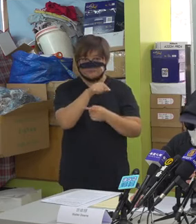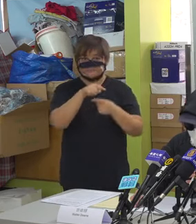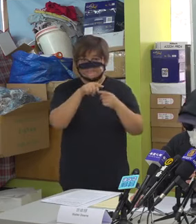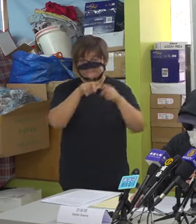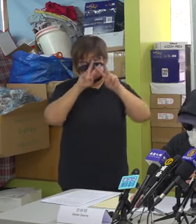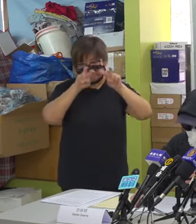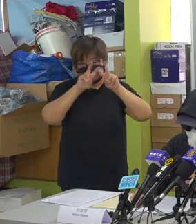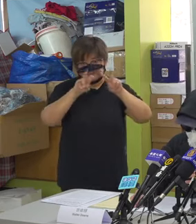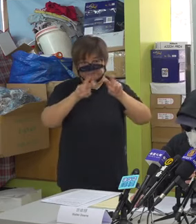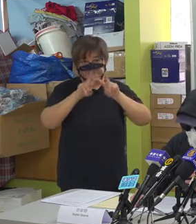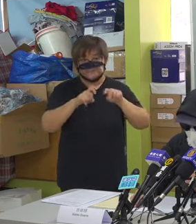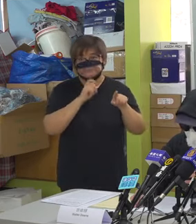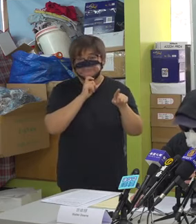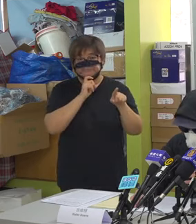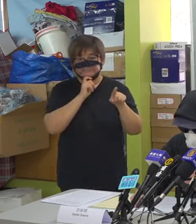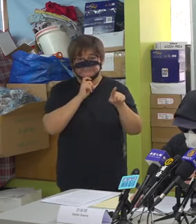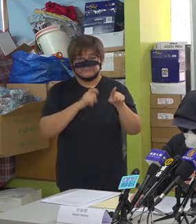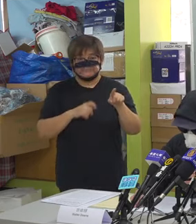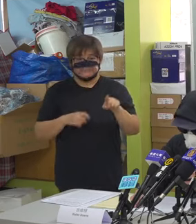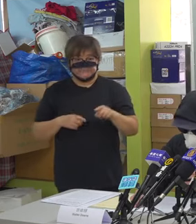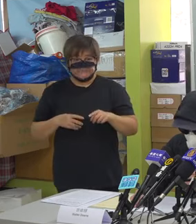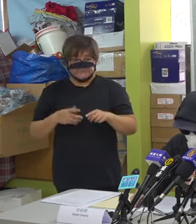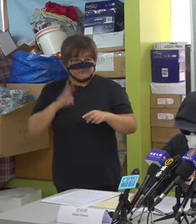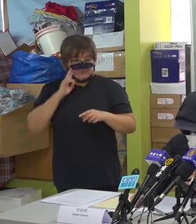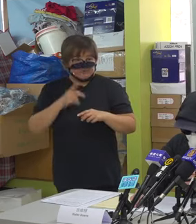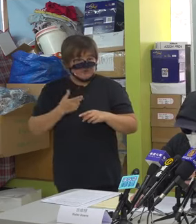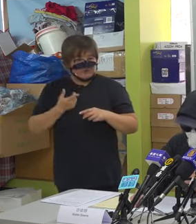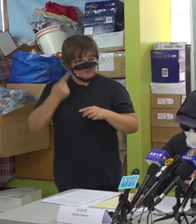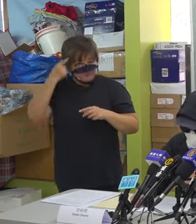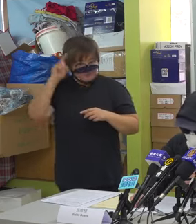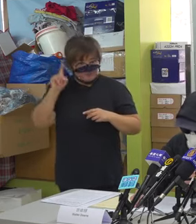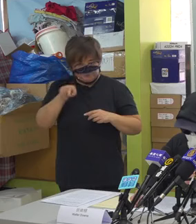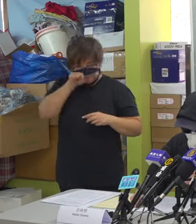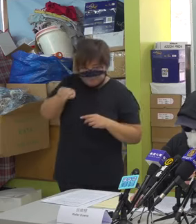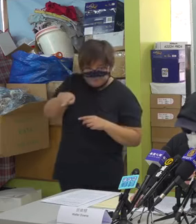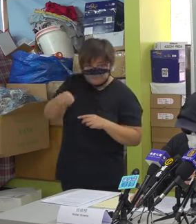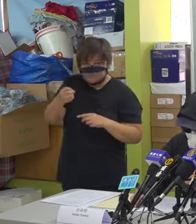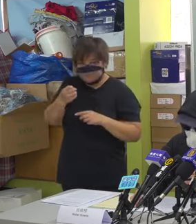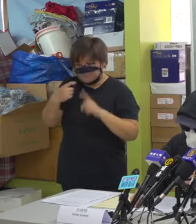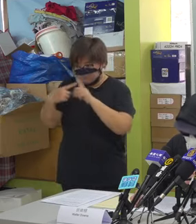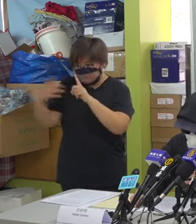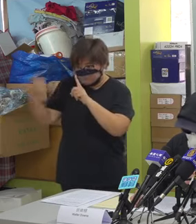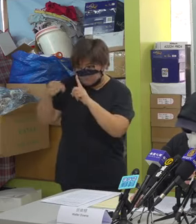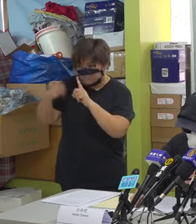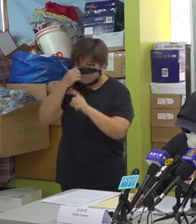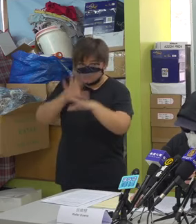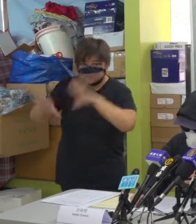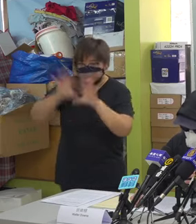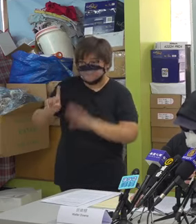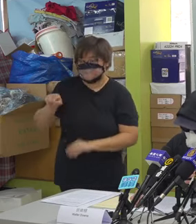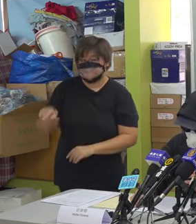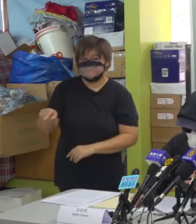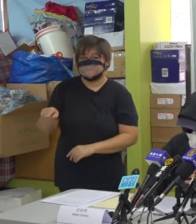rigor and impartiality the onslaughts on human rights in Hong Kong, and communicate strong and compelling messages